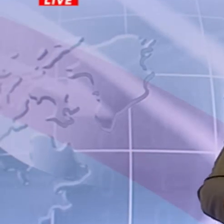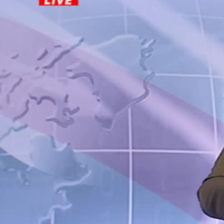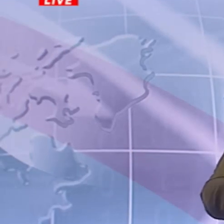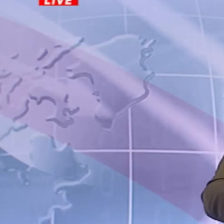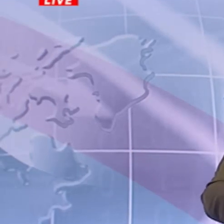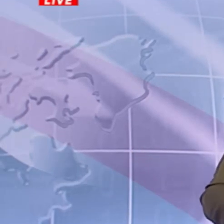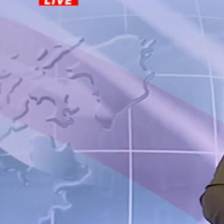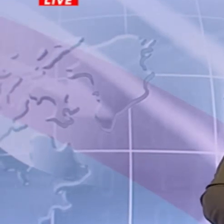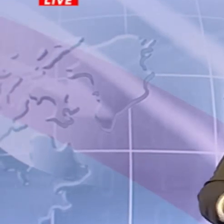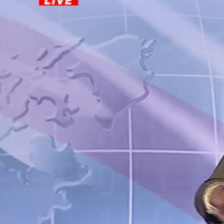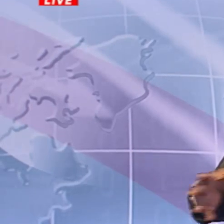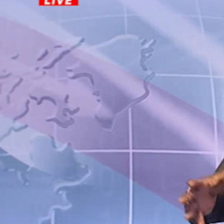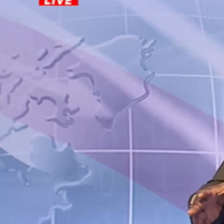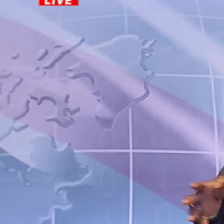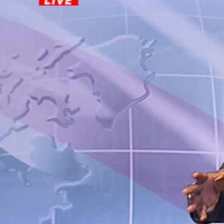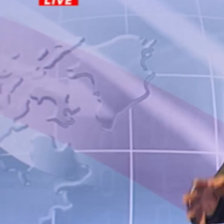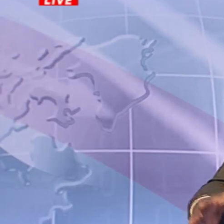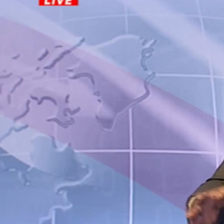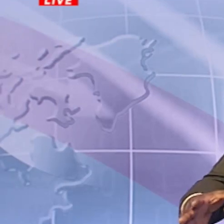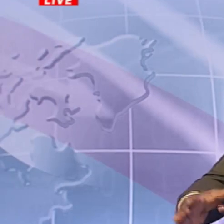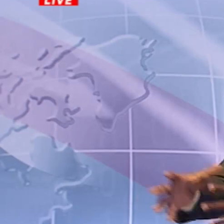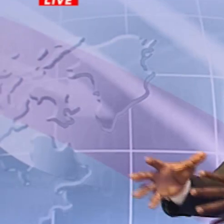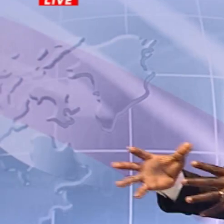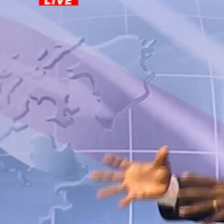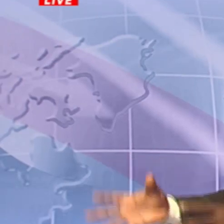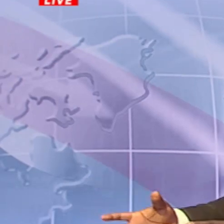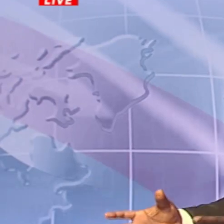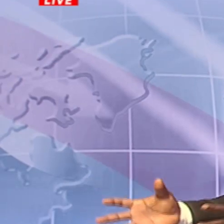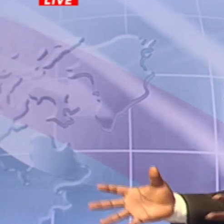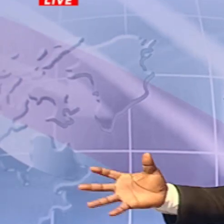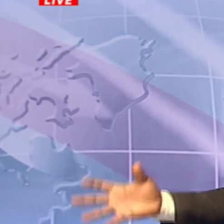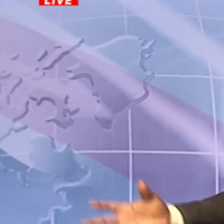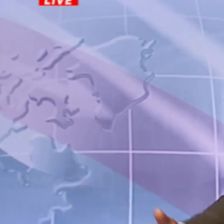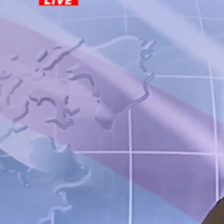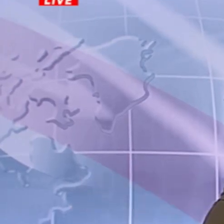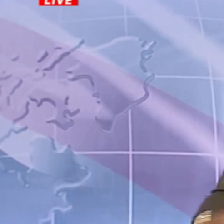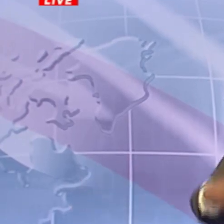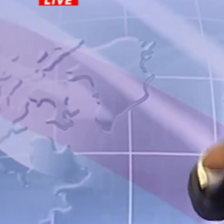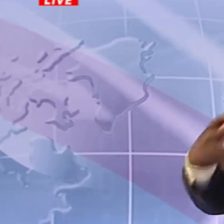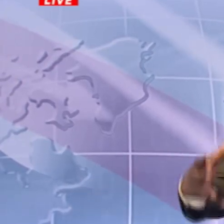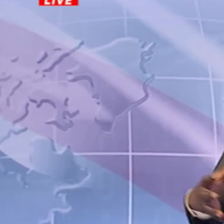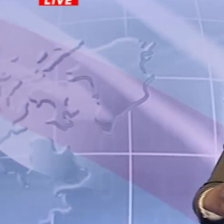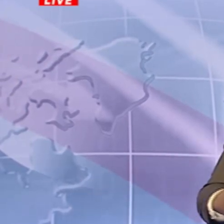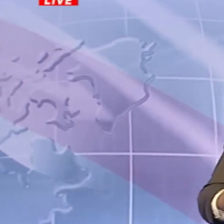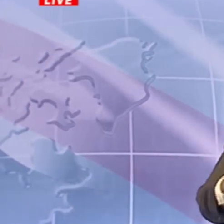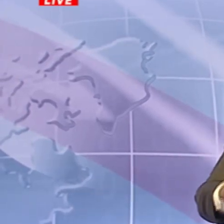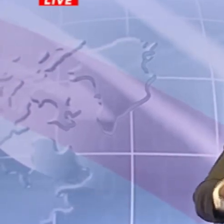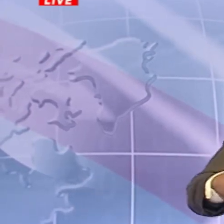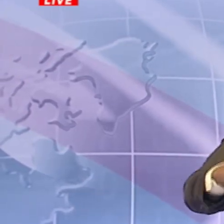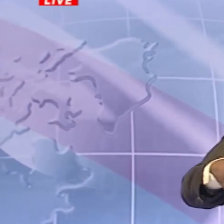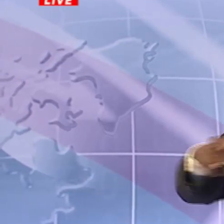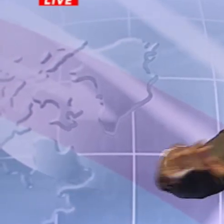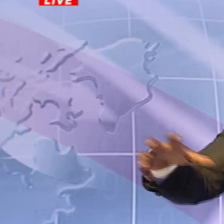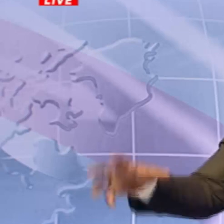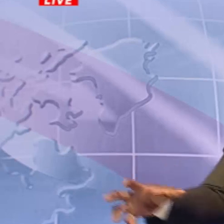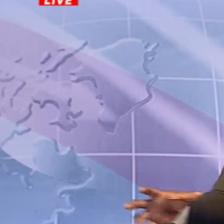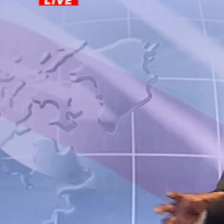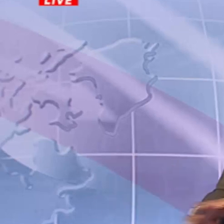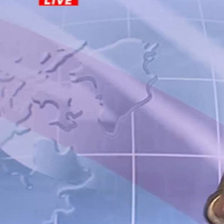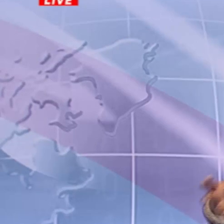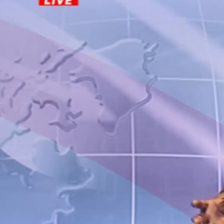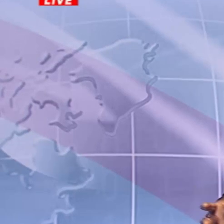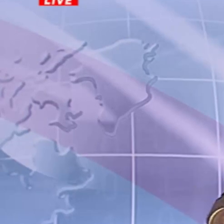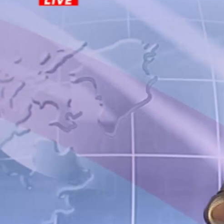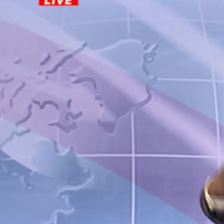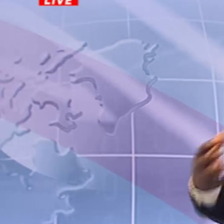sector, and then compared adding what we have in the private sector could amount to some 200. Now, what is the distribution